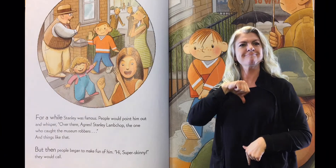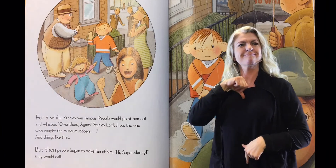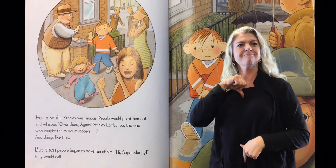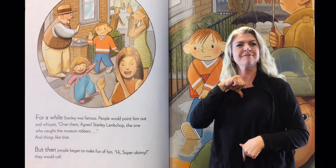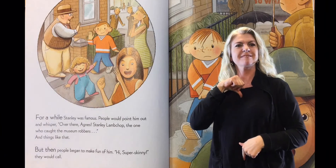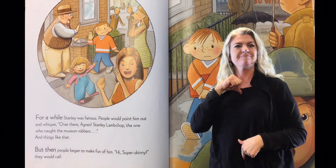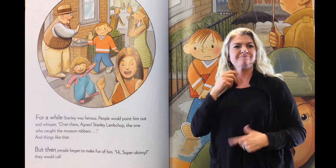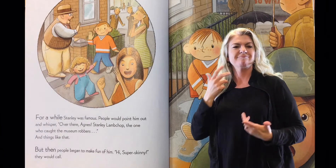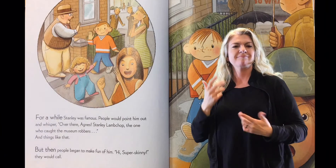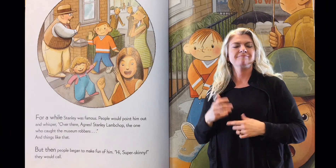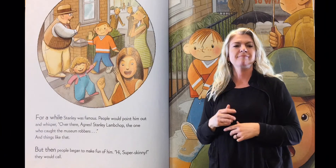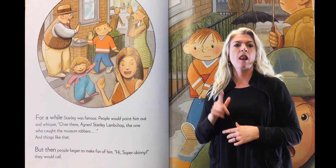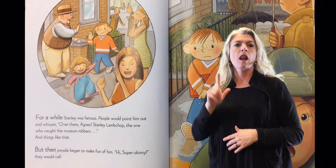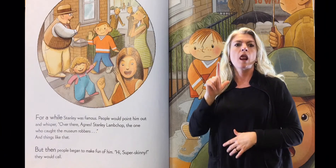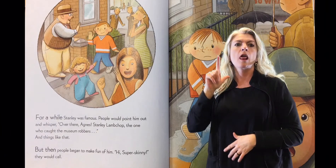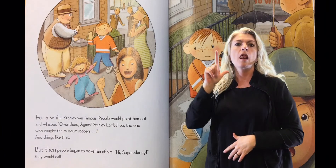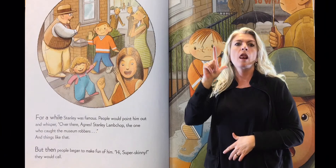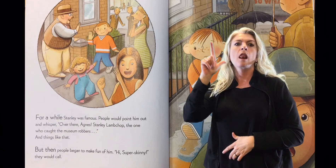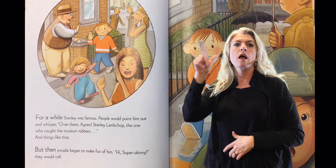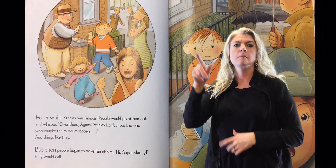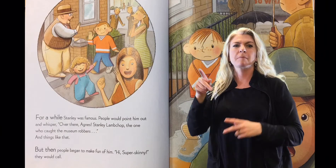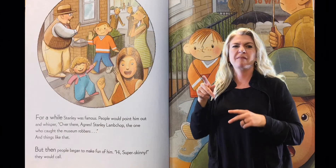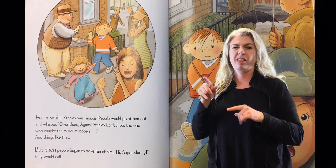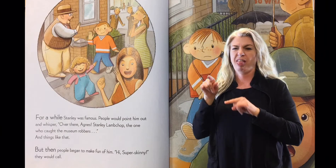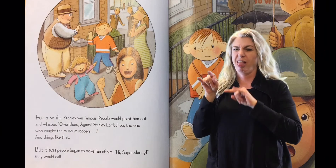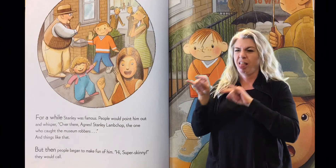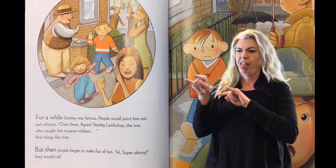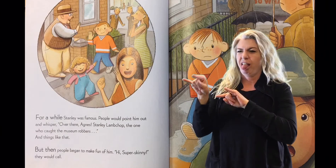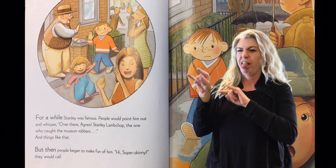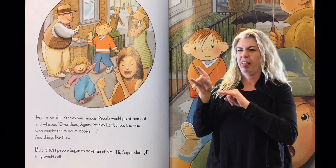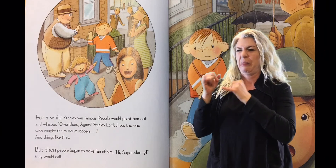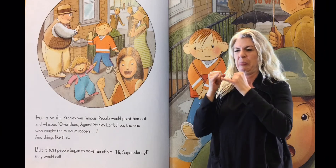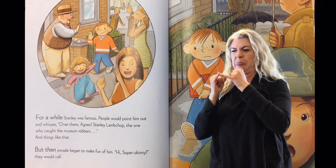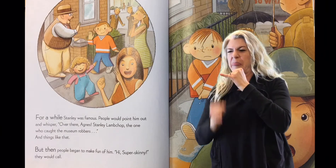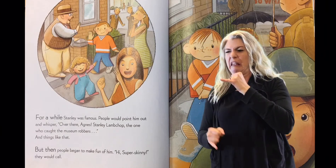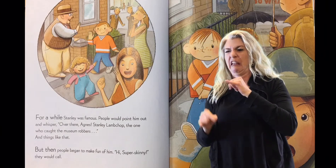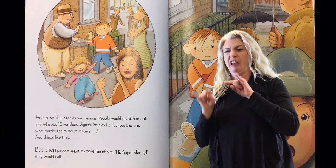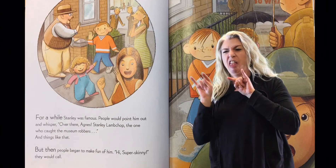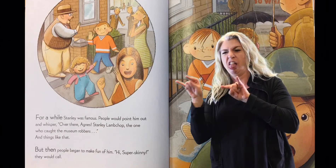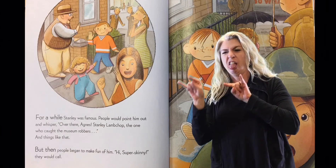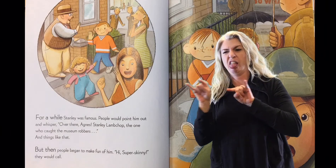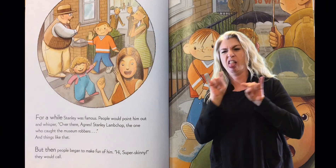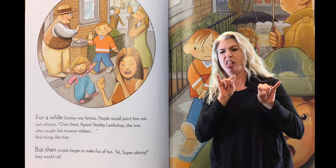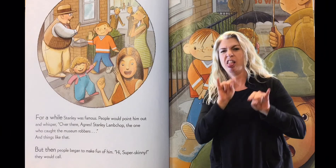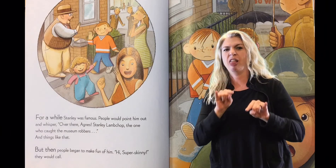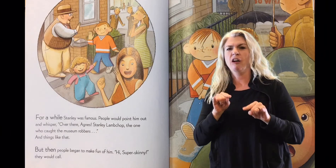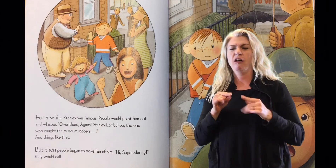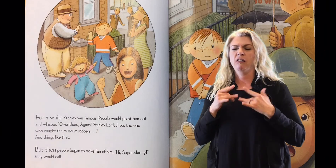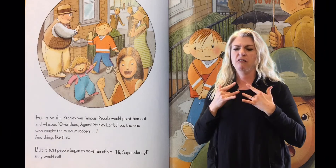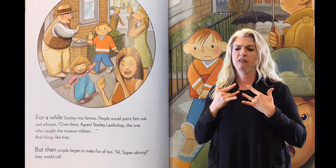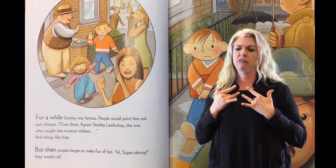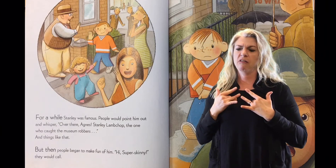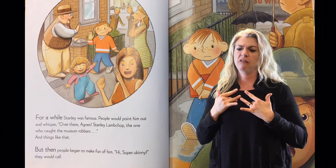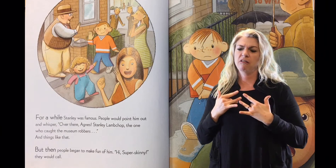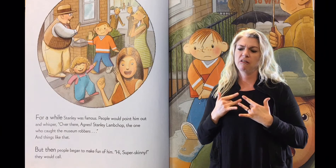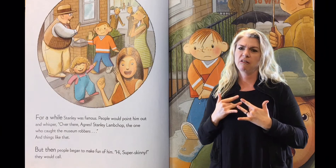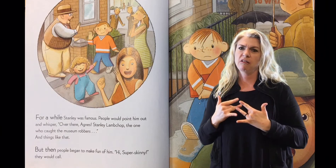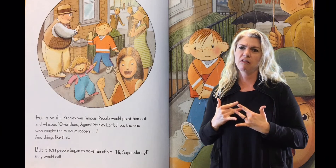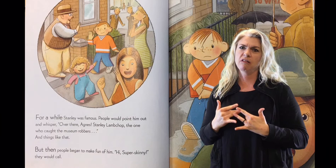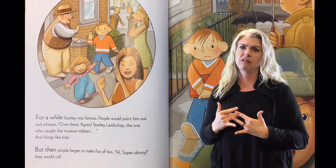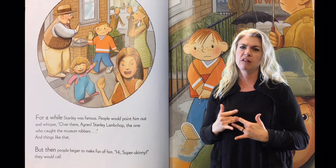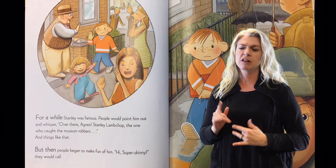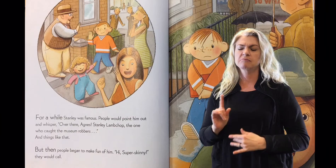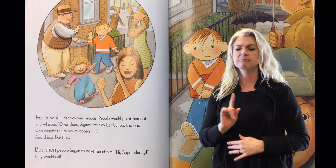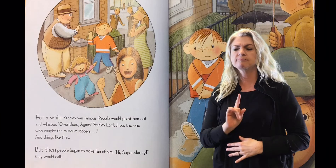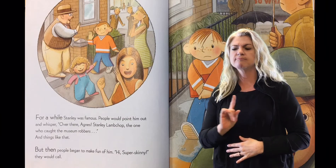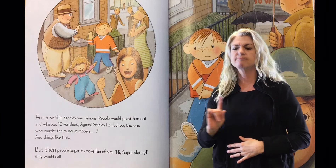Stanley Lambchop, the one who caught the museum robbers," and things like that. But then people began to make fun of him.